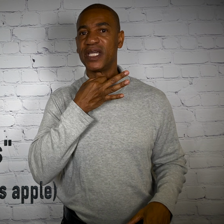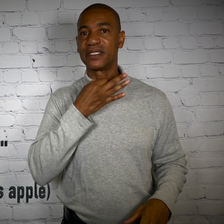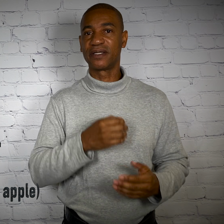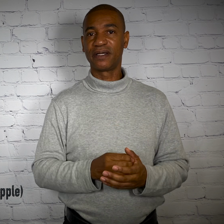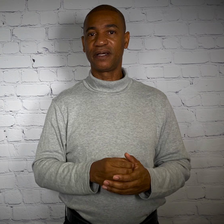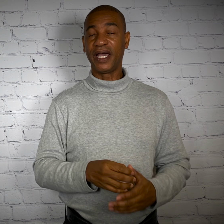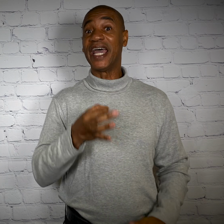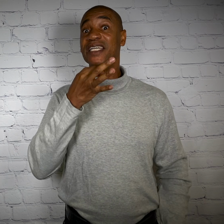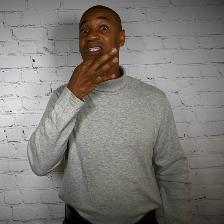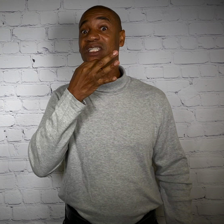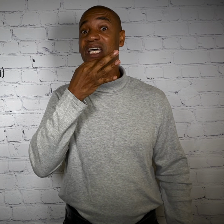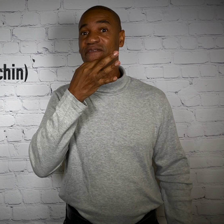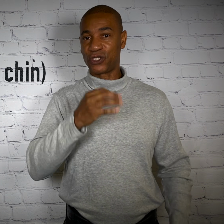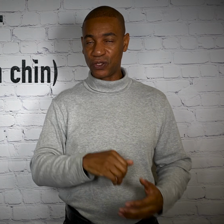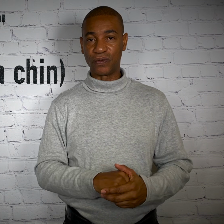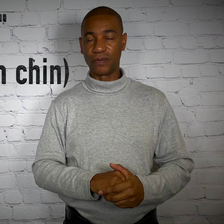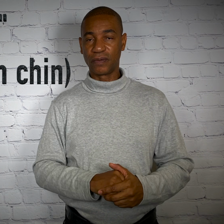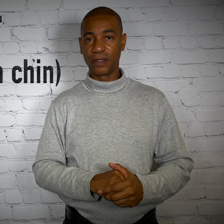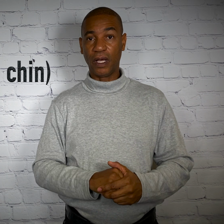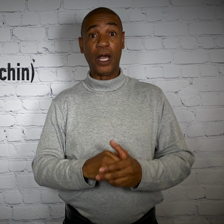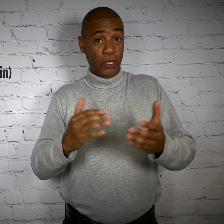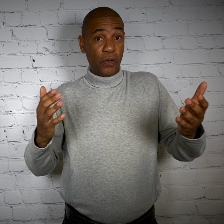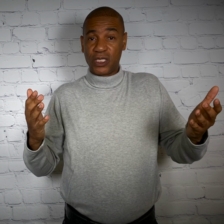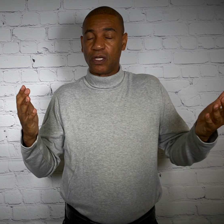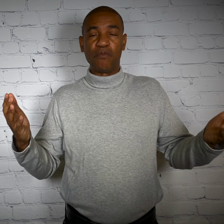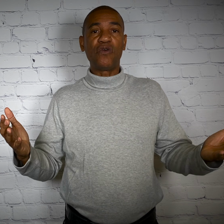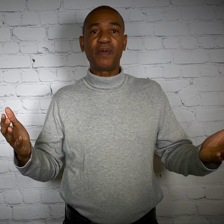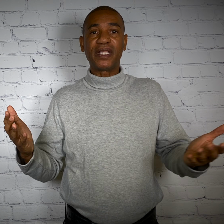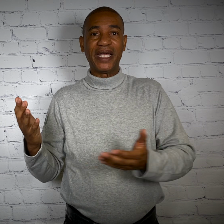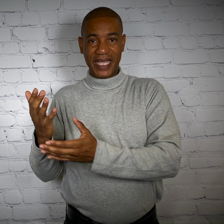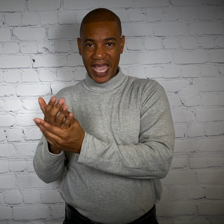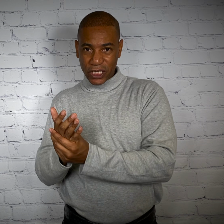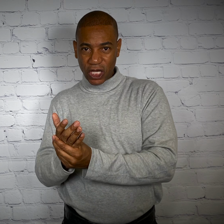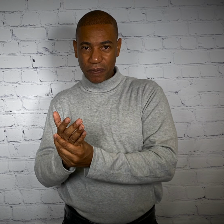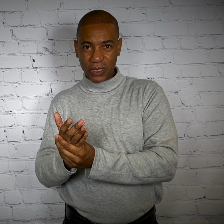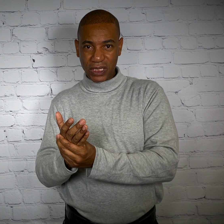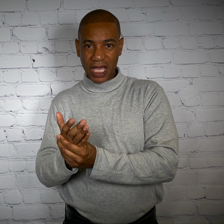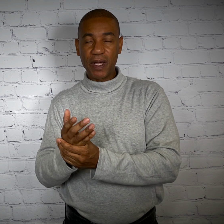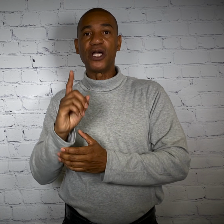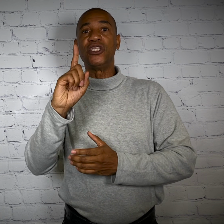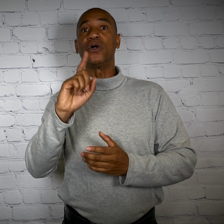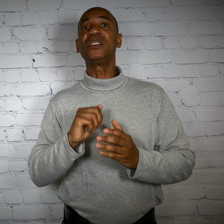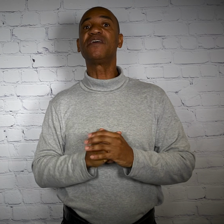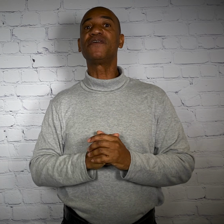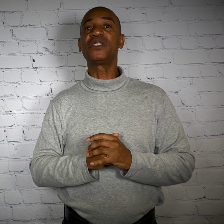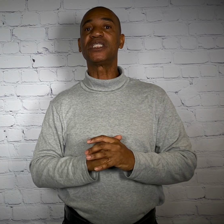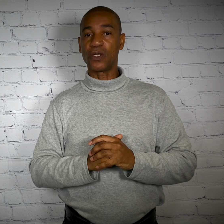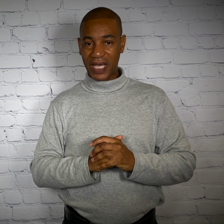curious, and this is the sign for soon. Notice the movement, the hand shape is the same. The only difference is